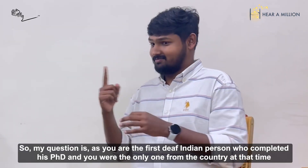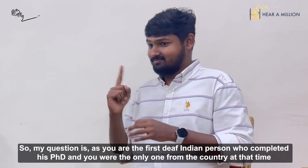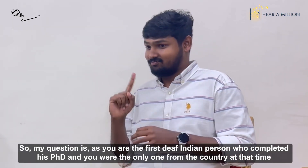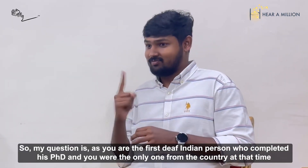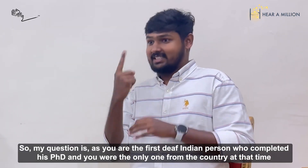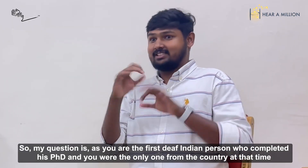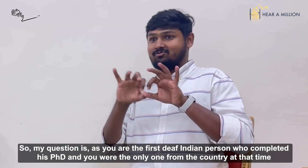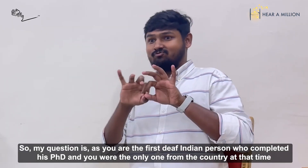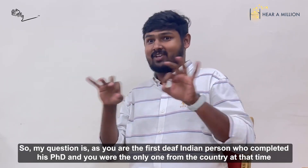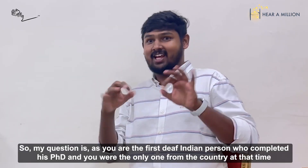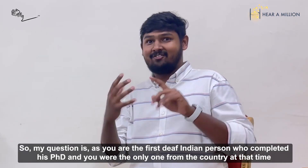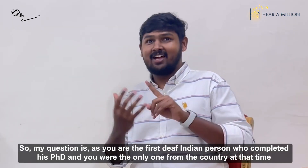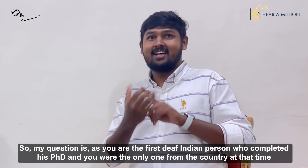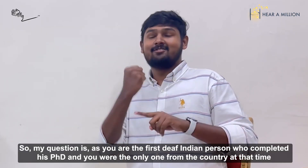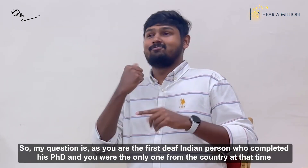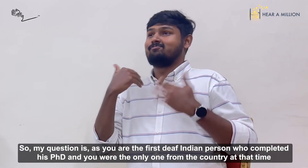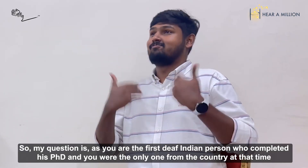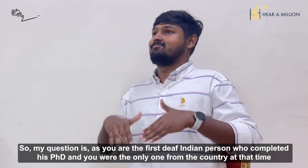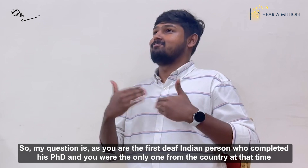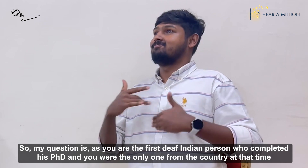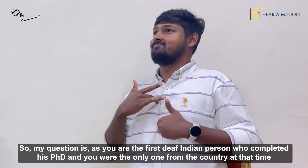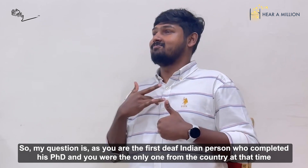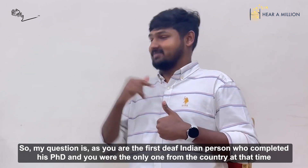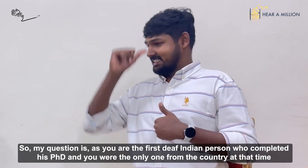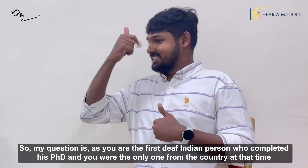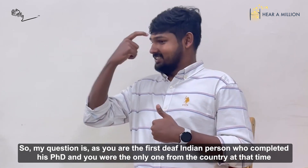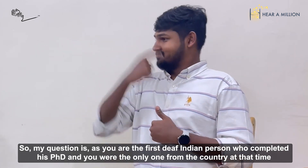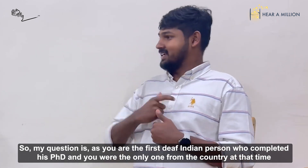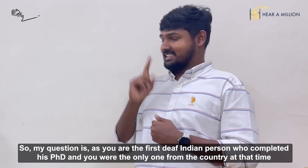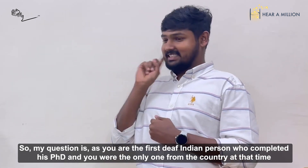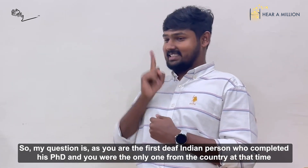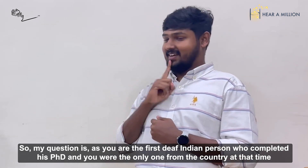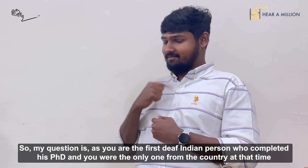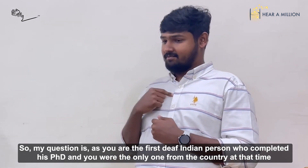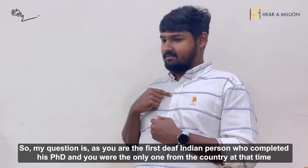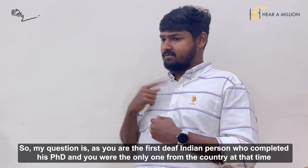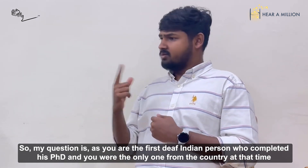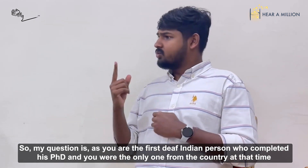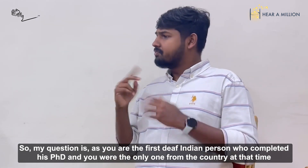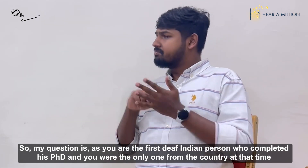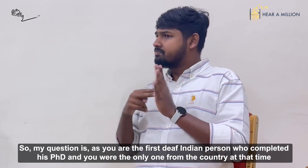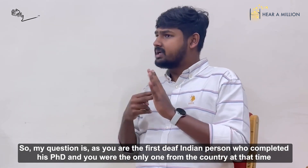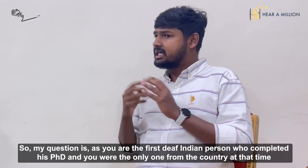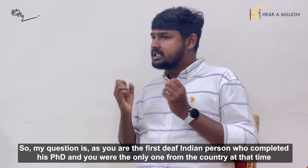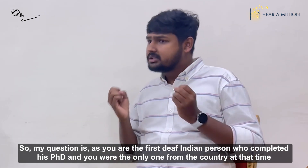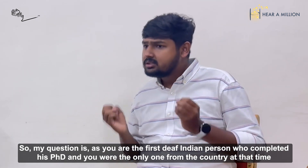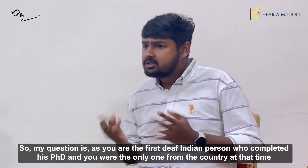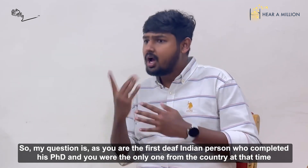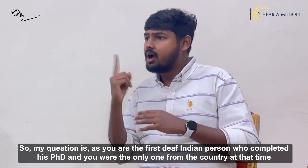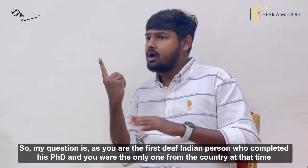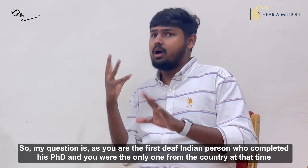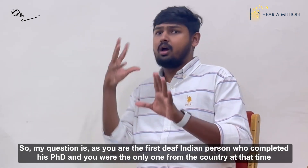question is, as you are the first deaf Indian person who completed his PhD and you were the only one from the country at that time,